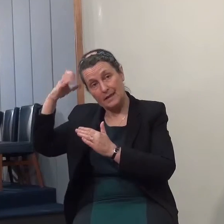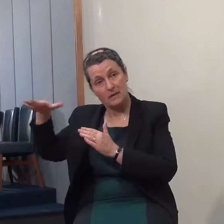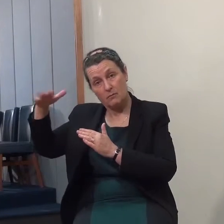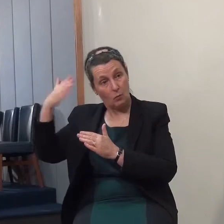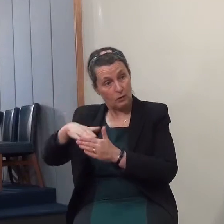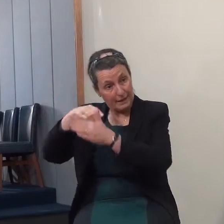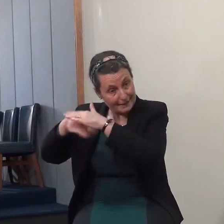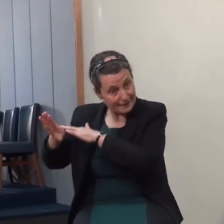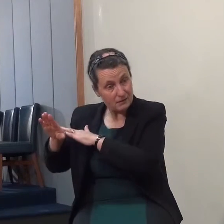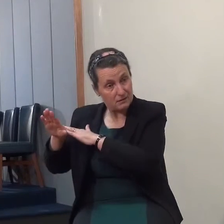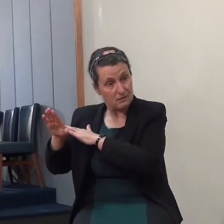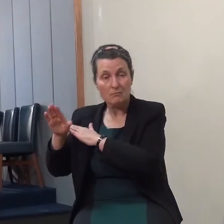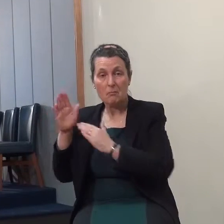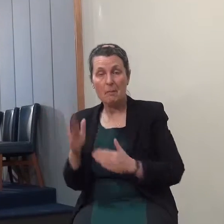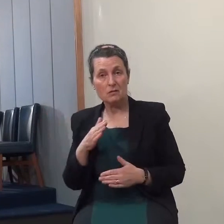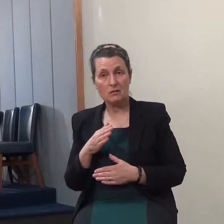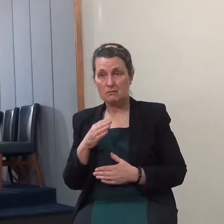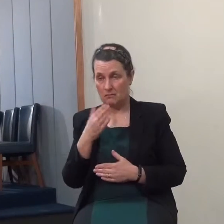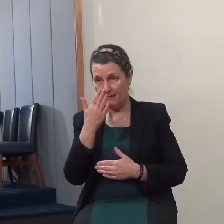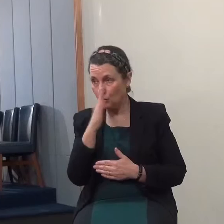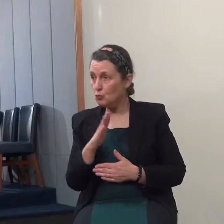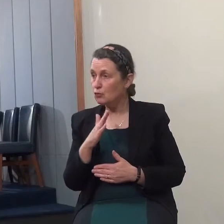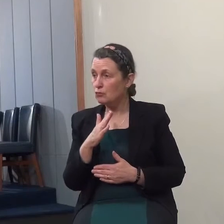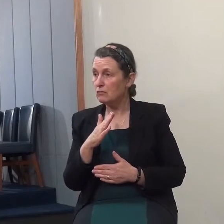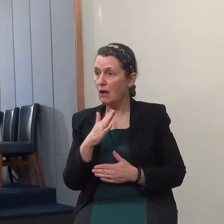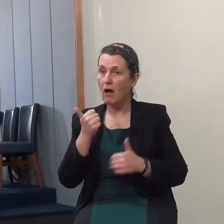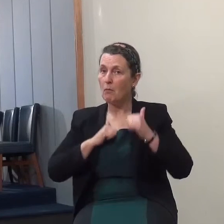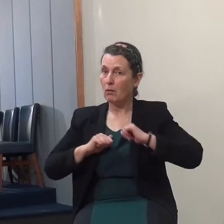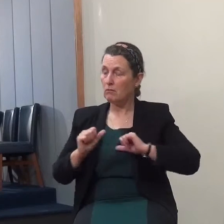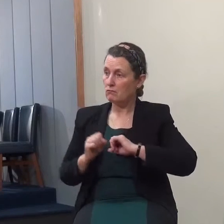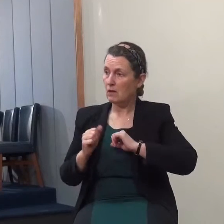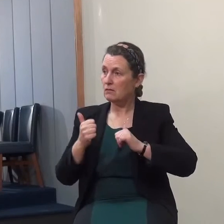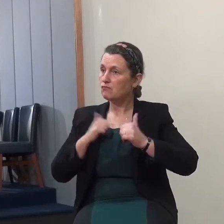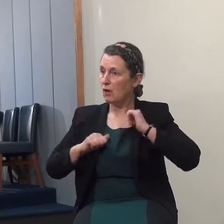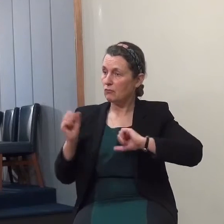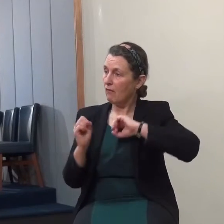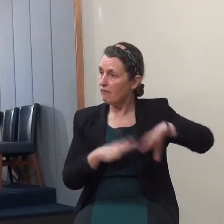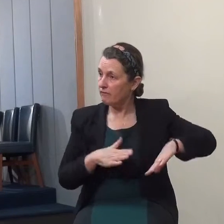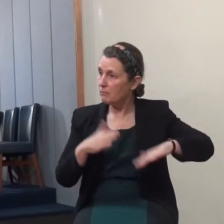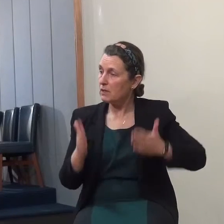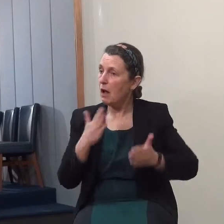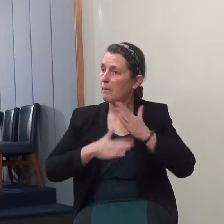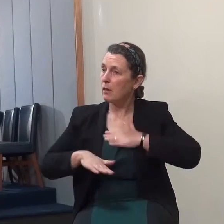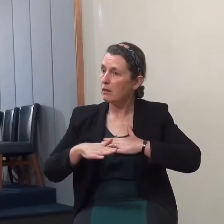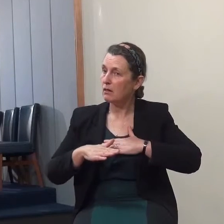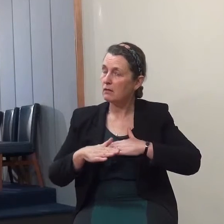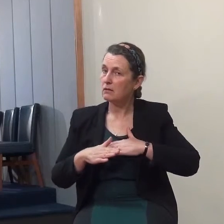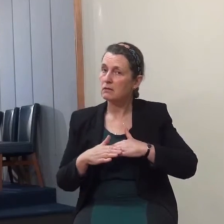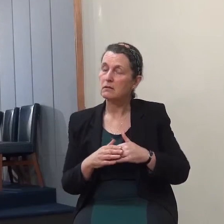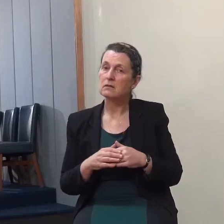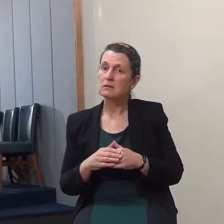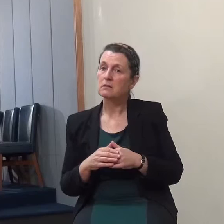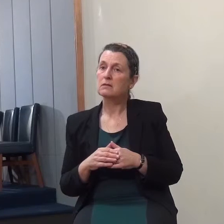Spirit works in us to bring us to repentance and to faith. So it does belong first in the manifesto,